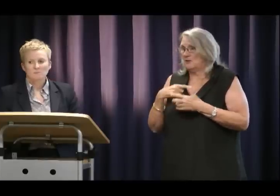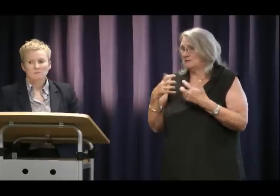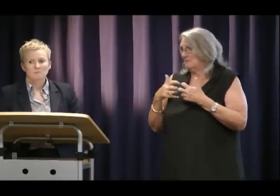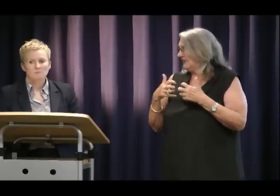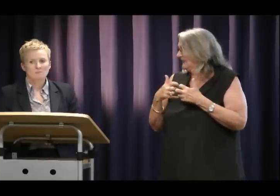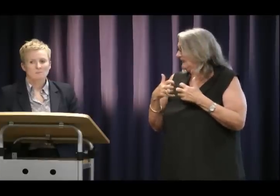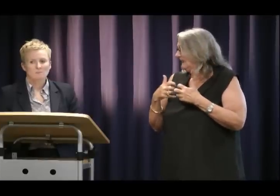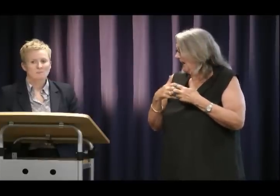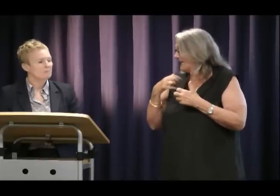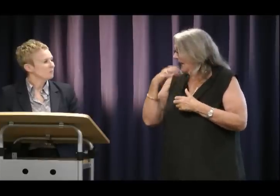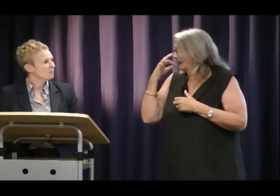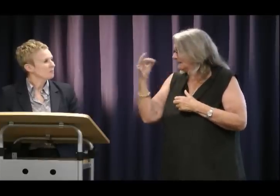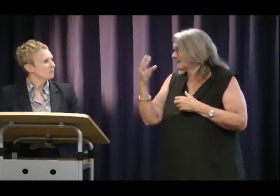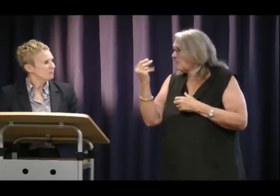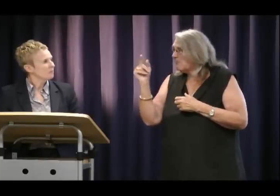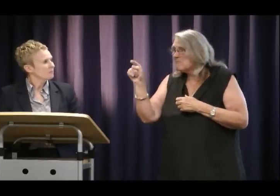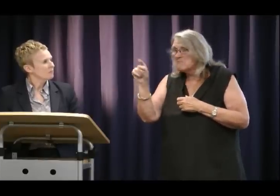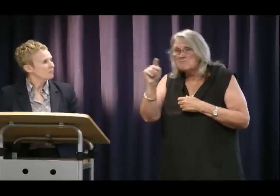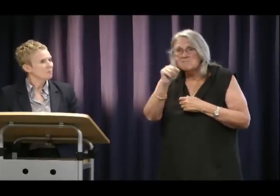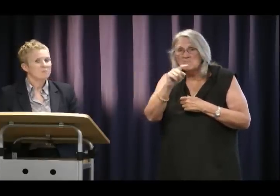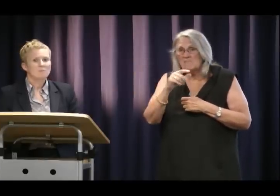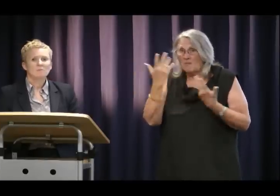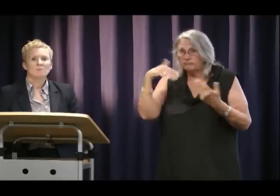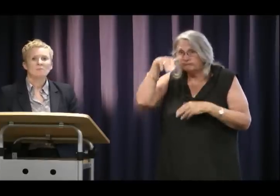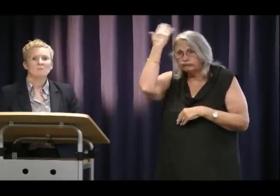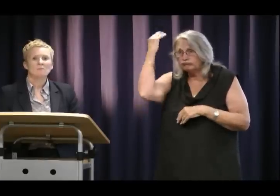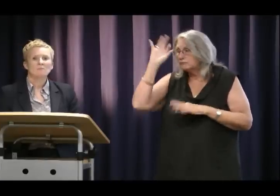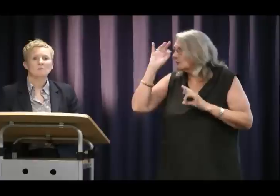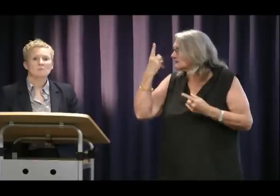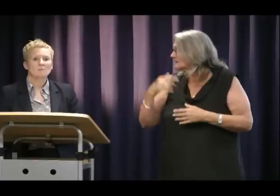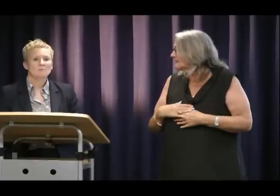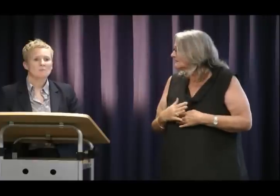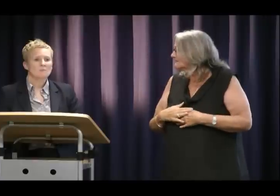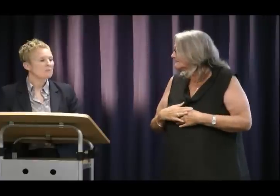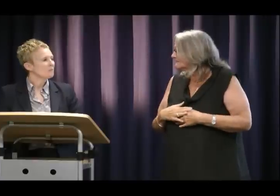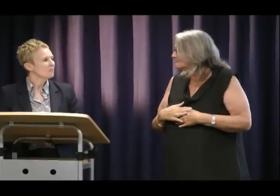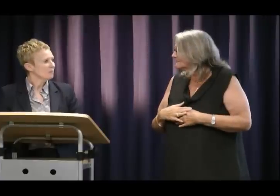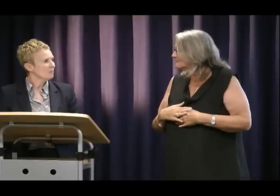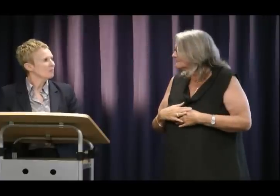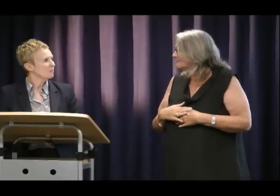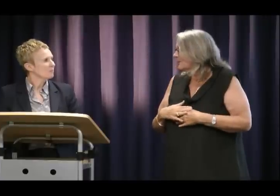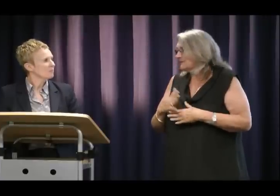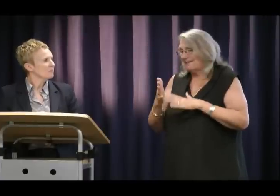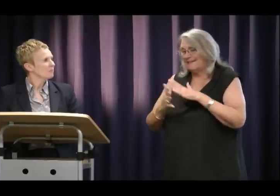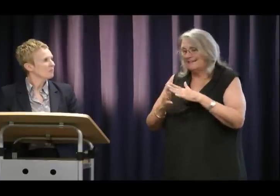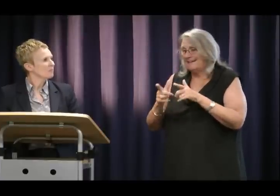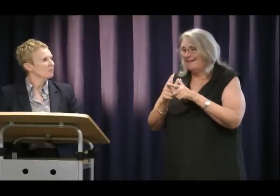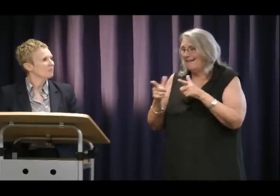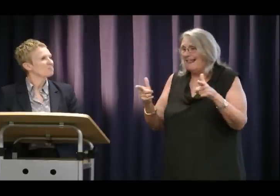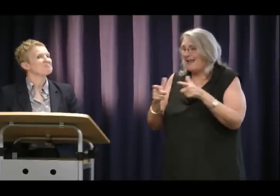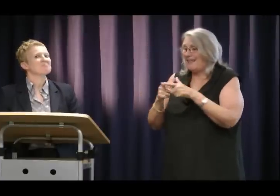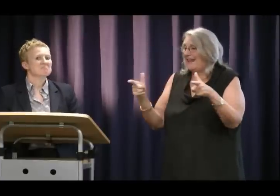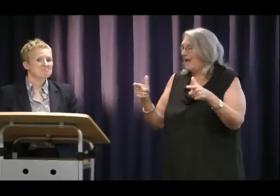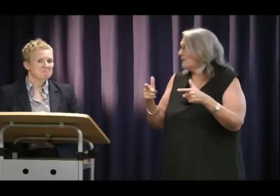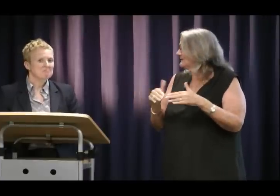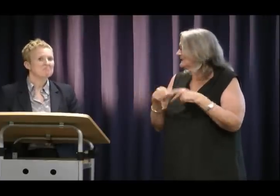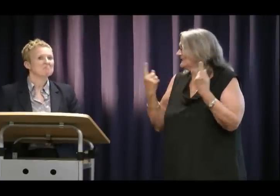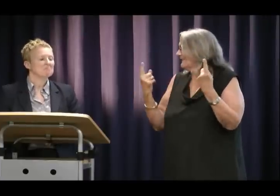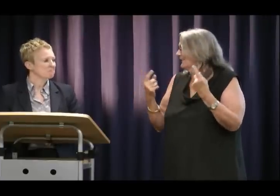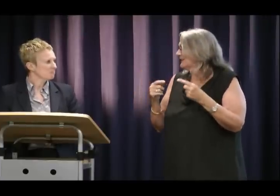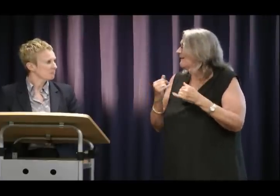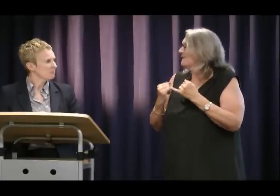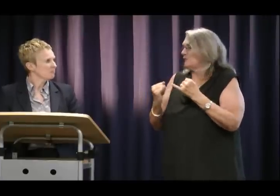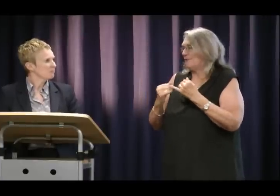how many of them actually look at the website. I've asked a few deaf people myself and they go, oh, I don't really understand that website.